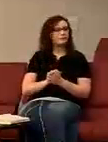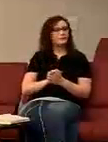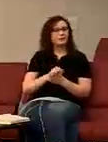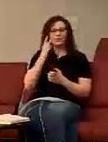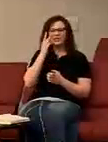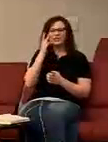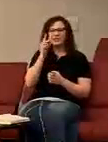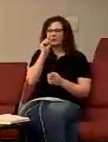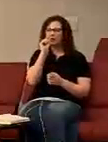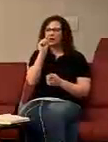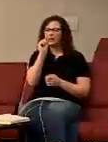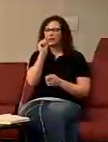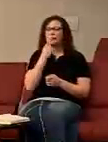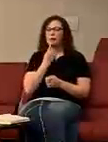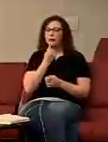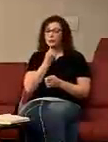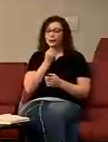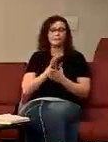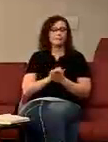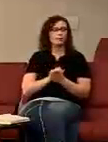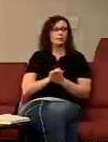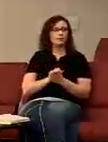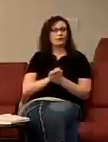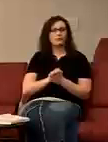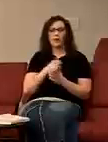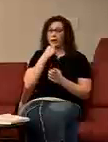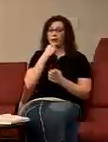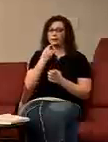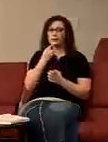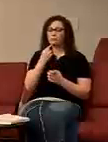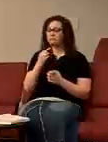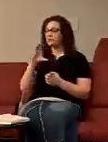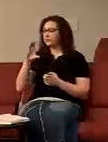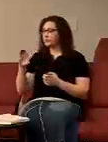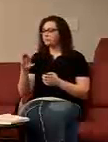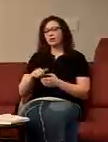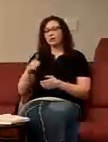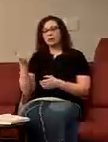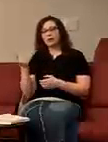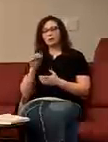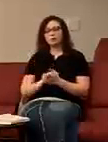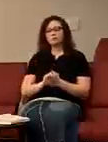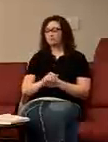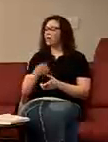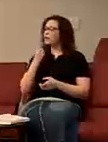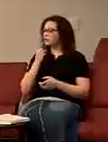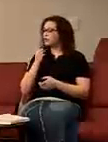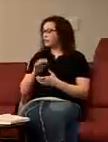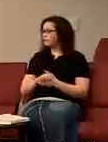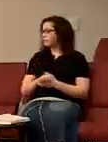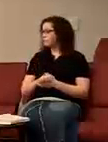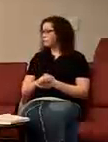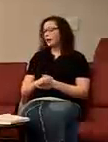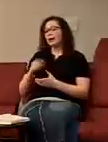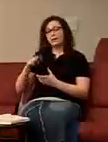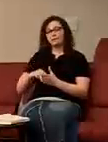that, but no, I don't. But anyway, so if it sees red, it tells the cell next to it, got red, and he tells the one next to it,